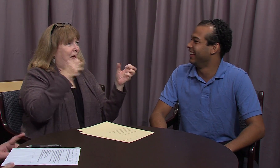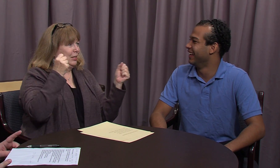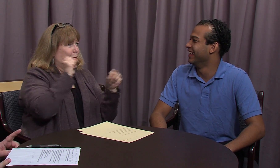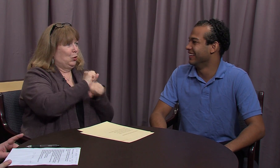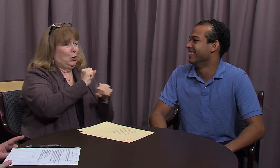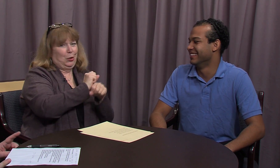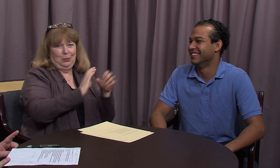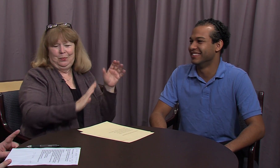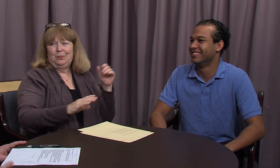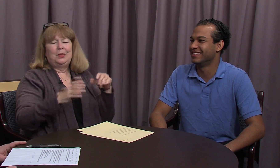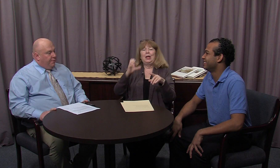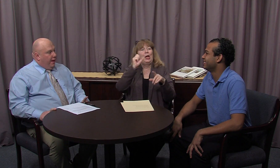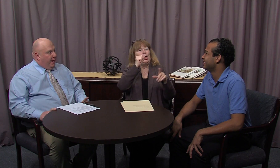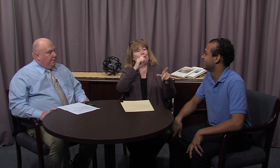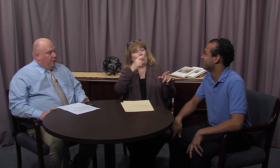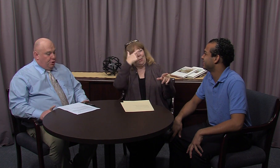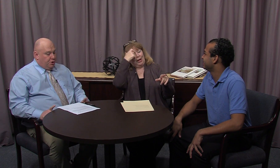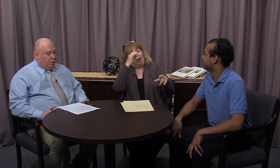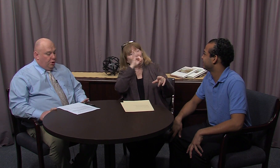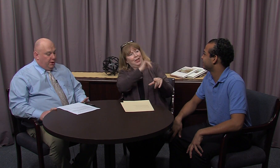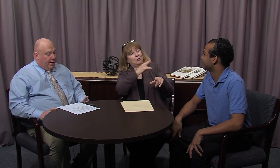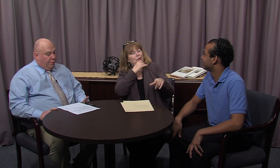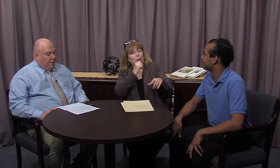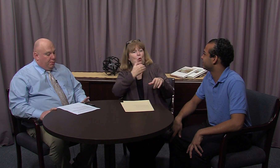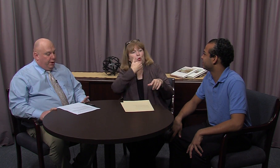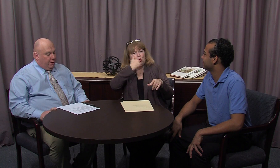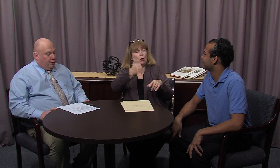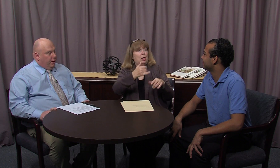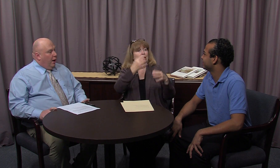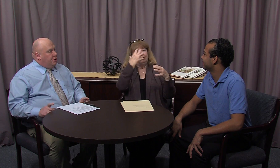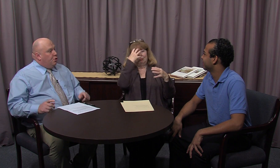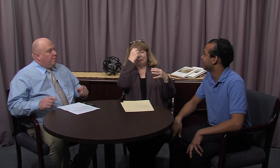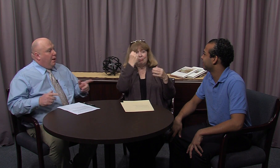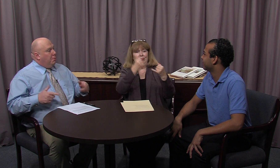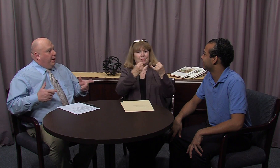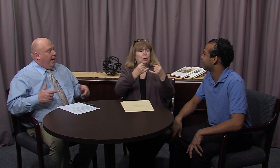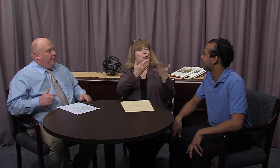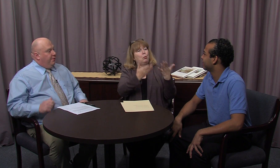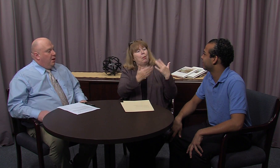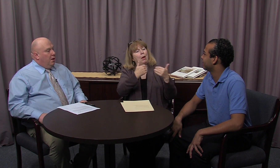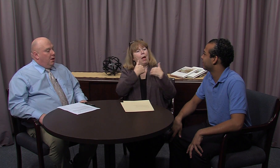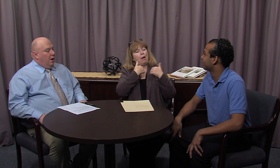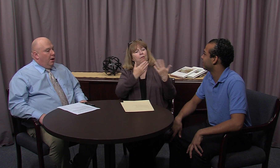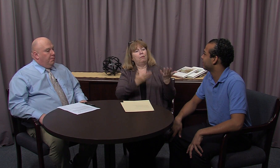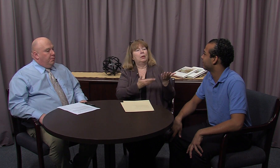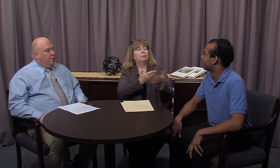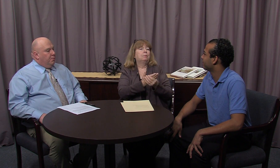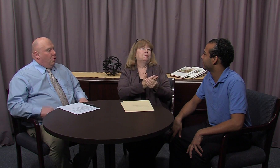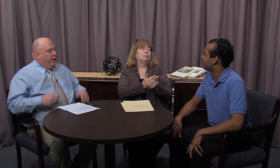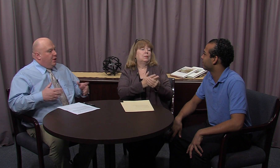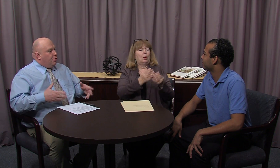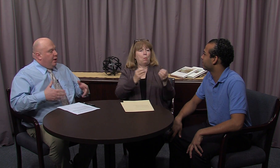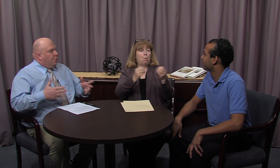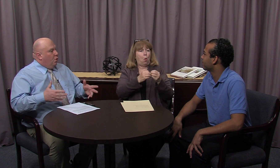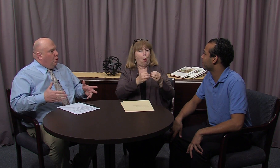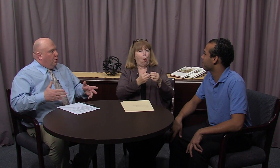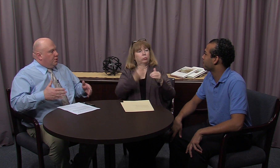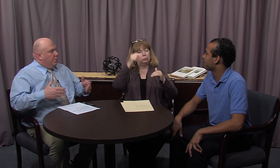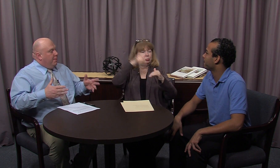fast worker. So because of that, because you're so good at that, remembering and learning lines, you could probably have the more intricate roles or maybe the